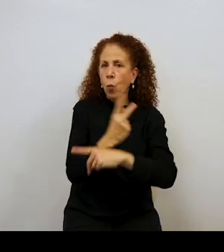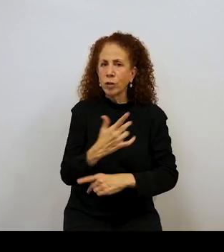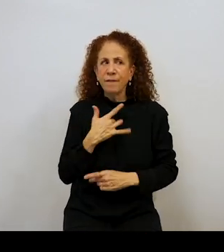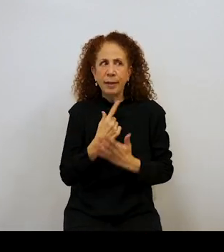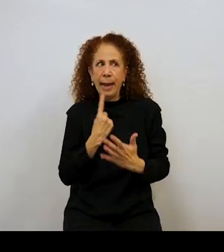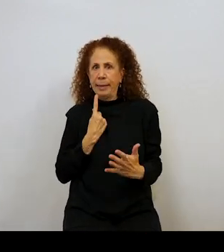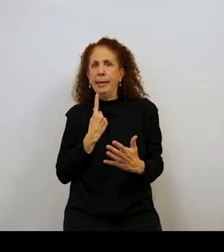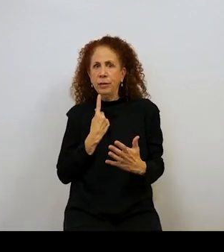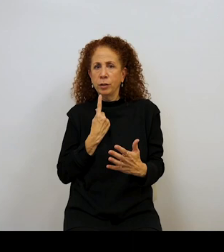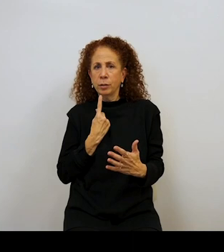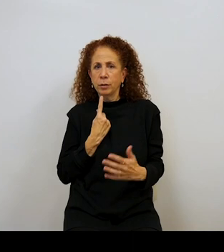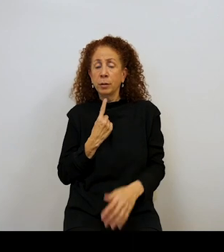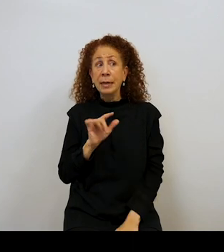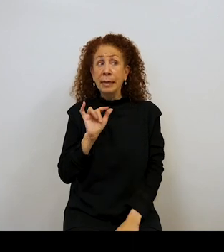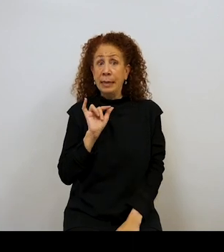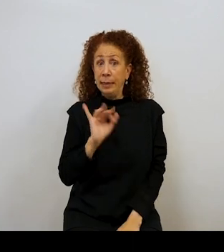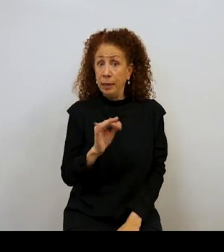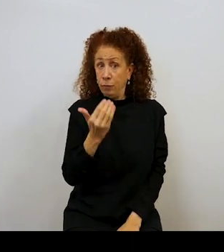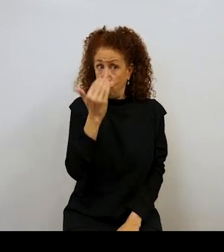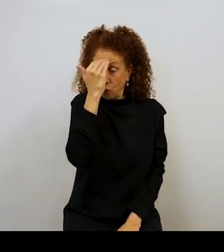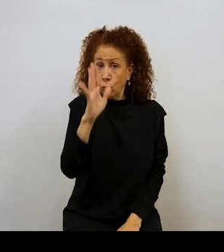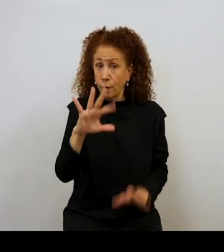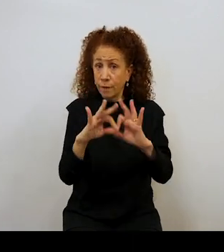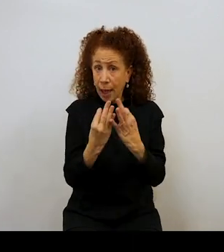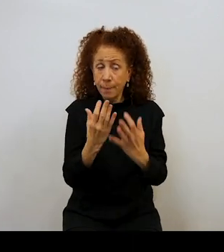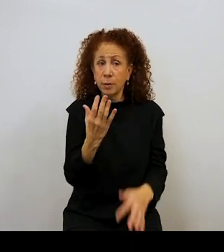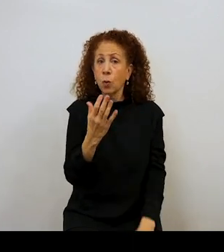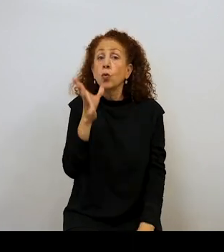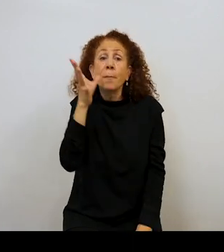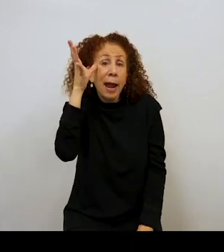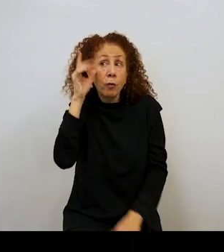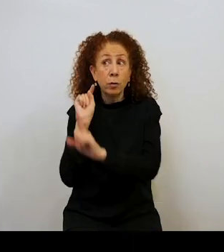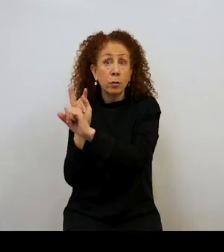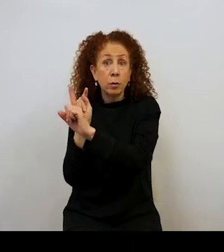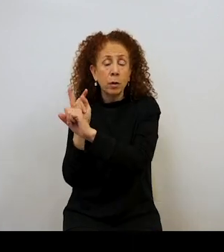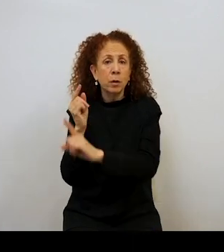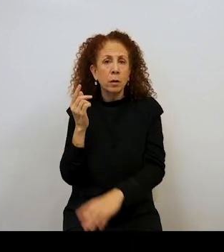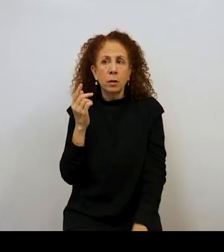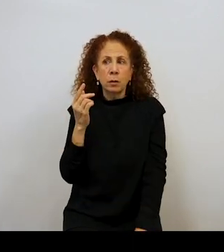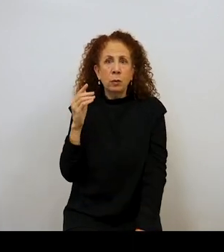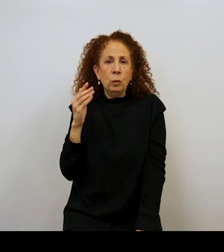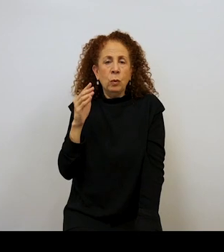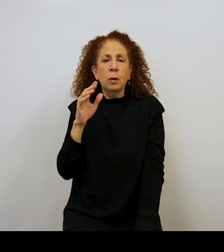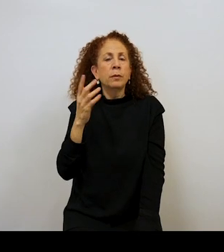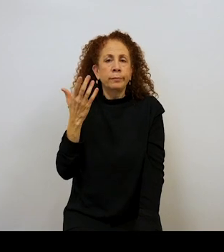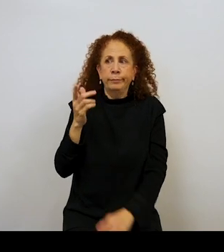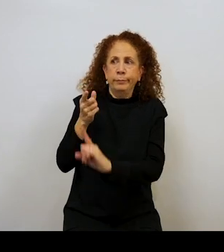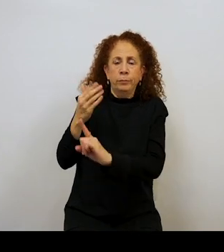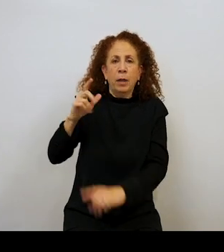that if it's known that your family, that your parent was this extremist Muslim,